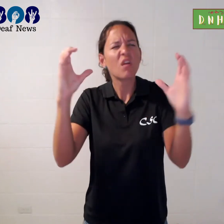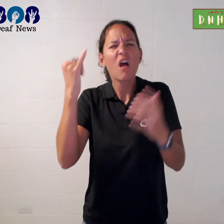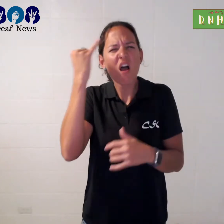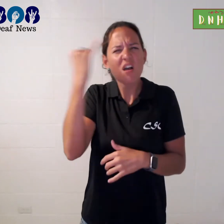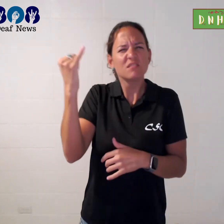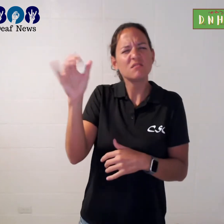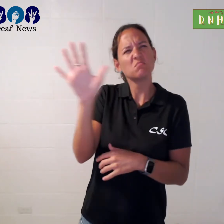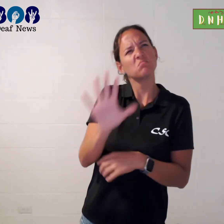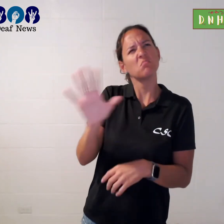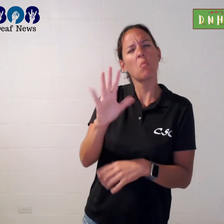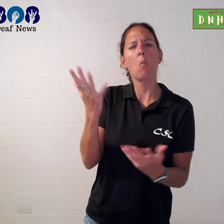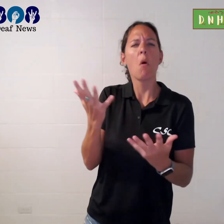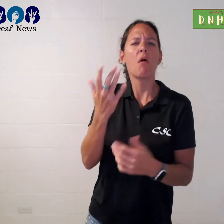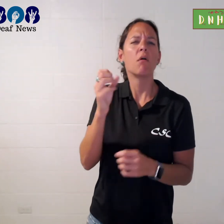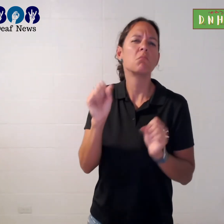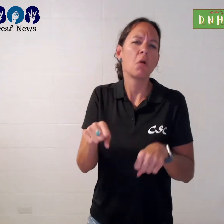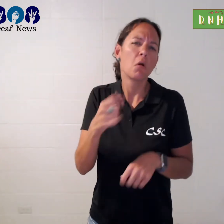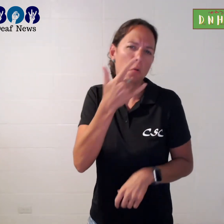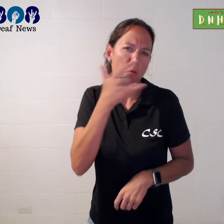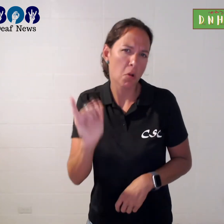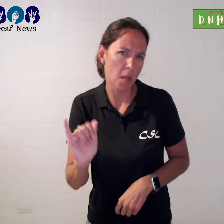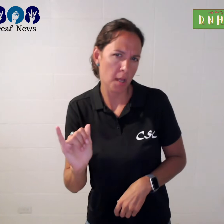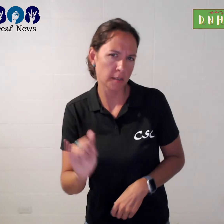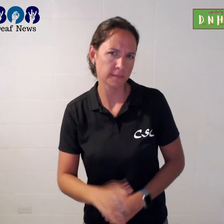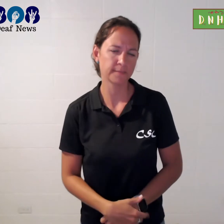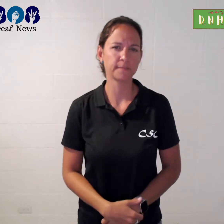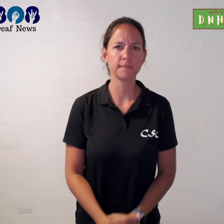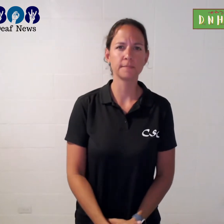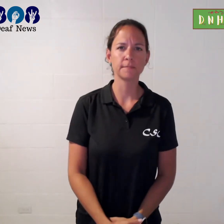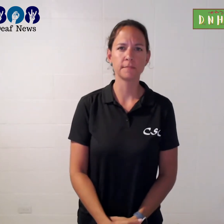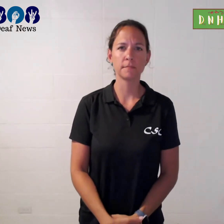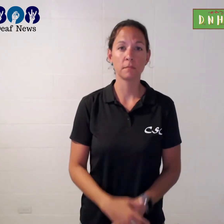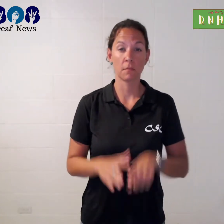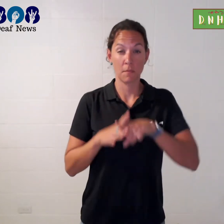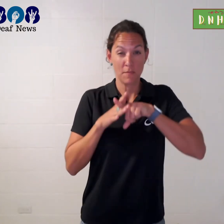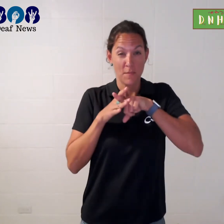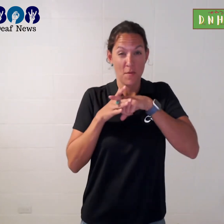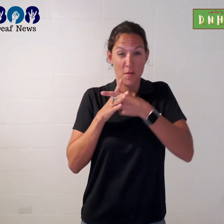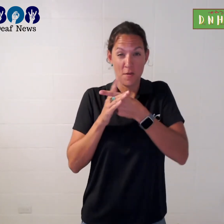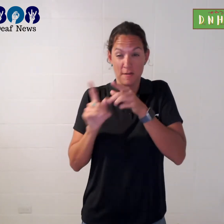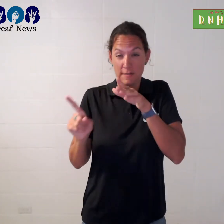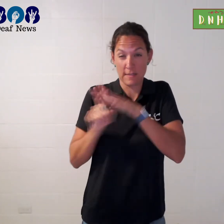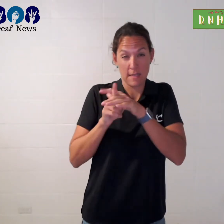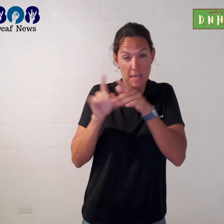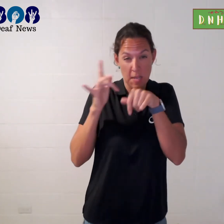They do, however, paint a picture and give us an idea of what kinds of symptoms will be.